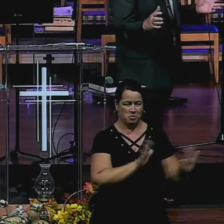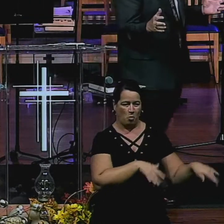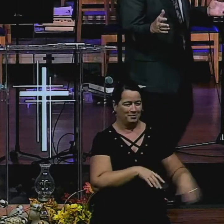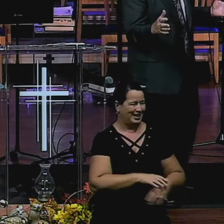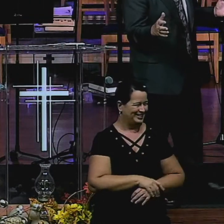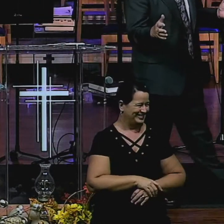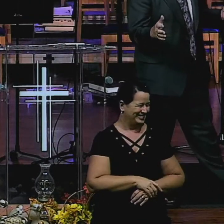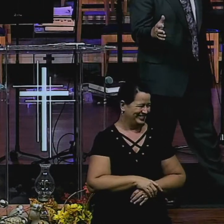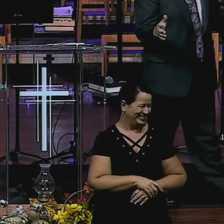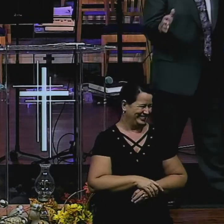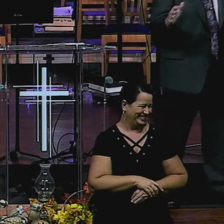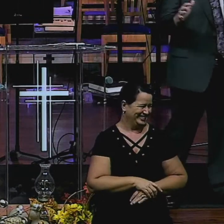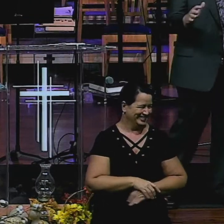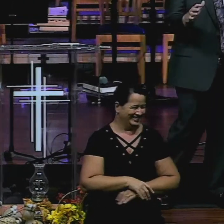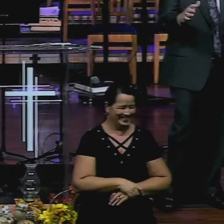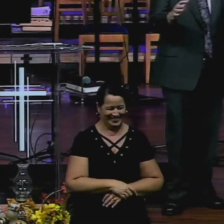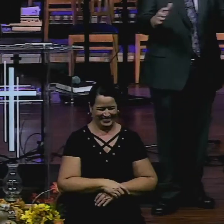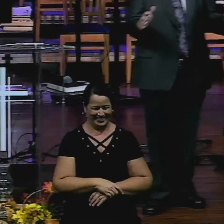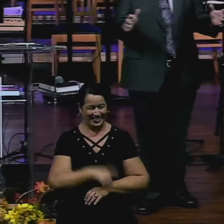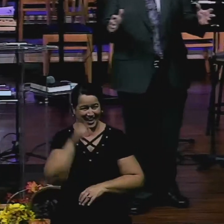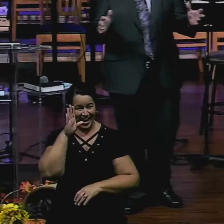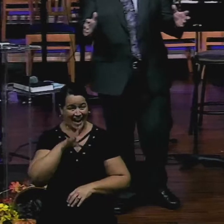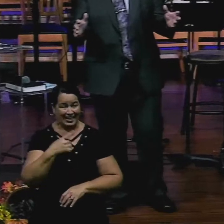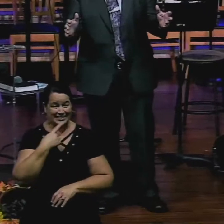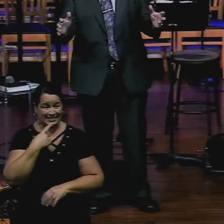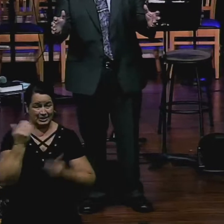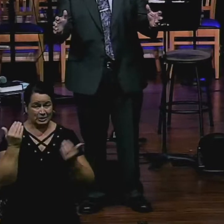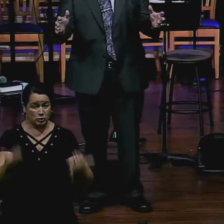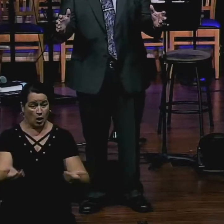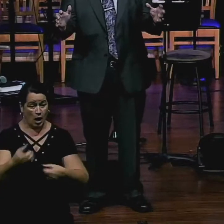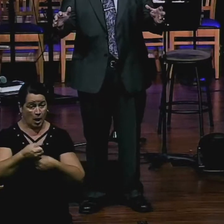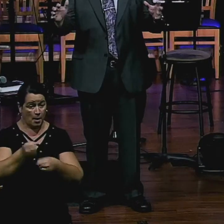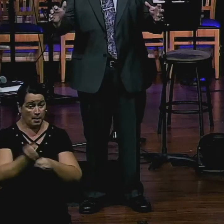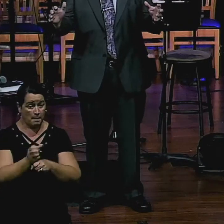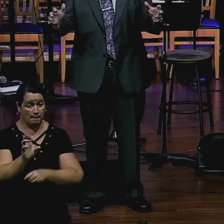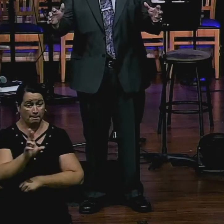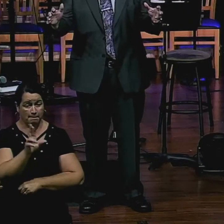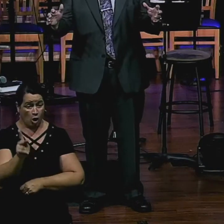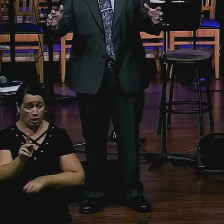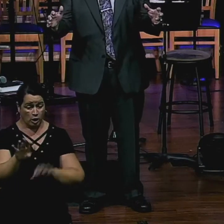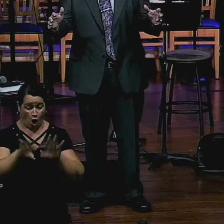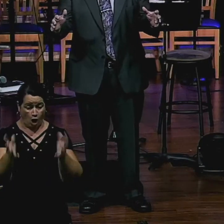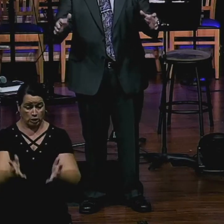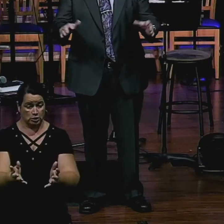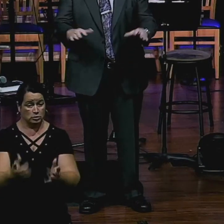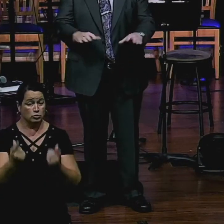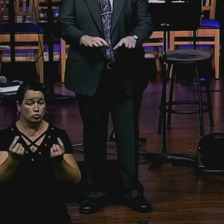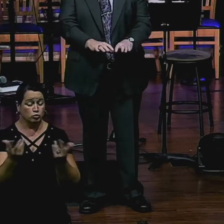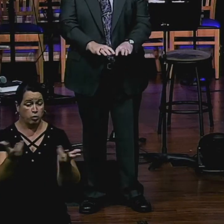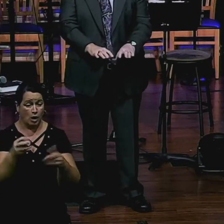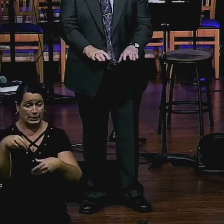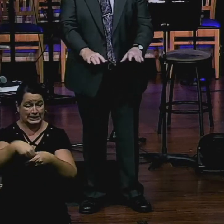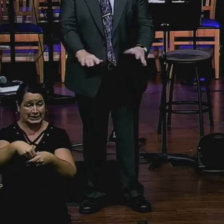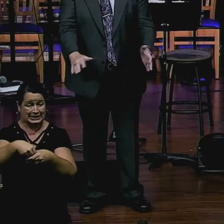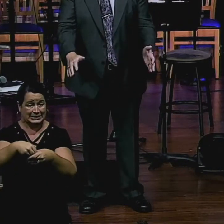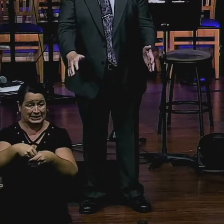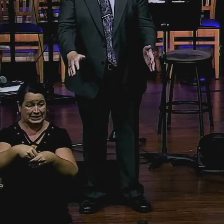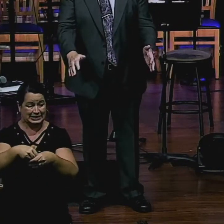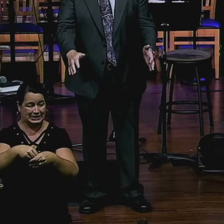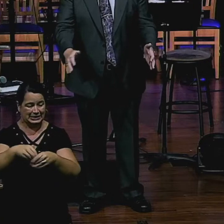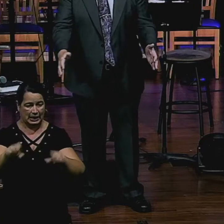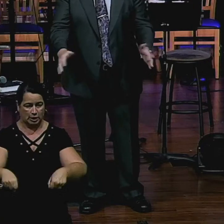So let me just say this. God said, make an ark. And in that ark, here's what I want you to do. I want you to make a little